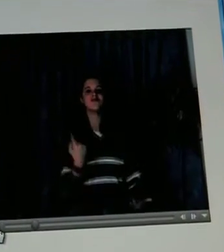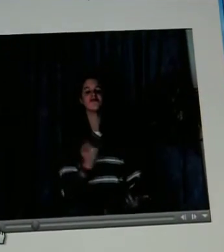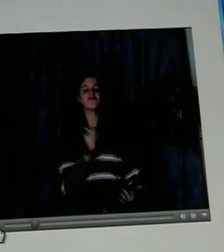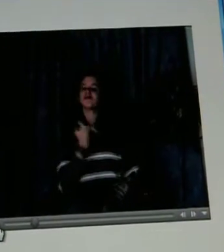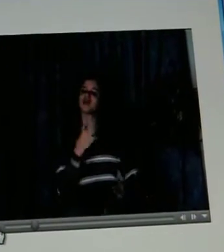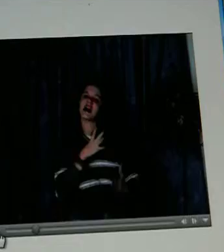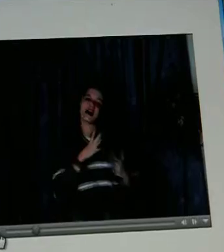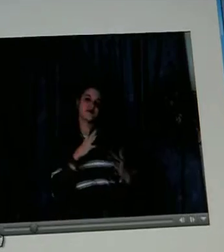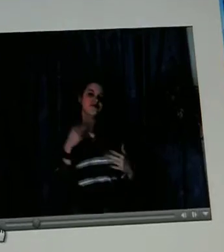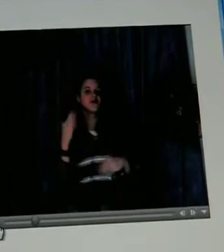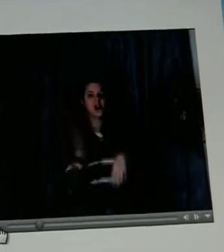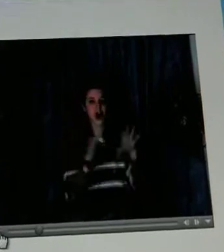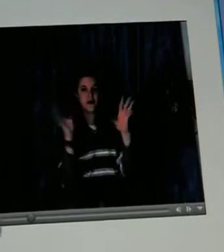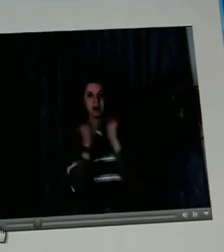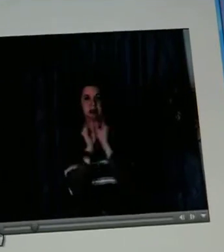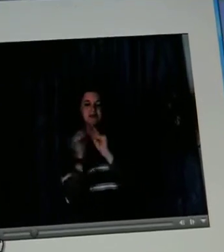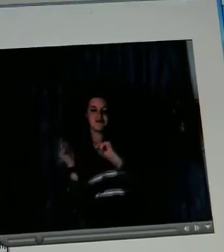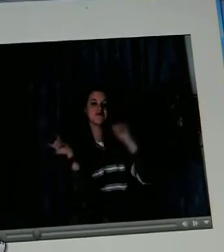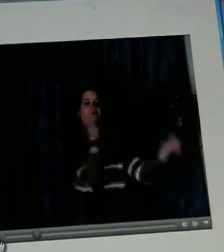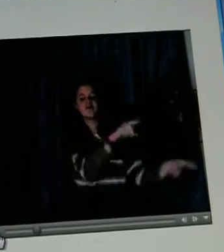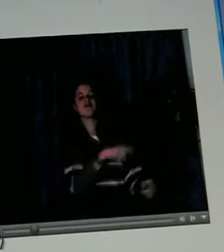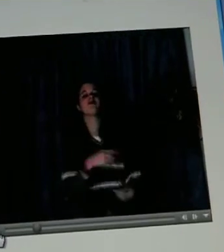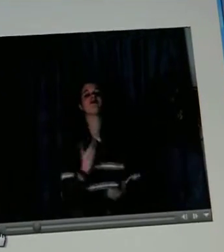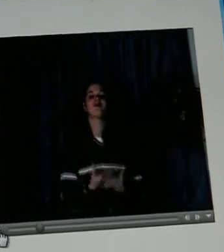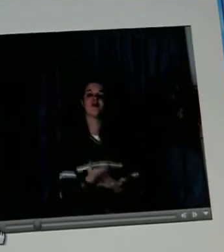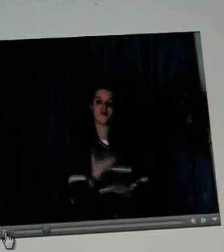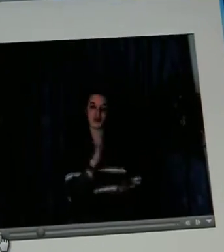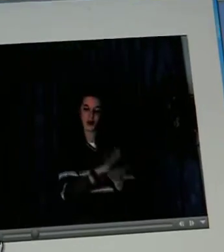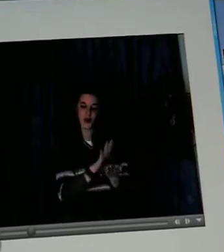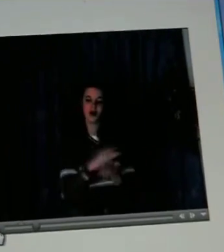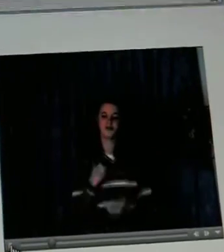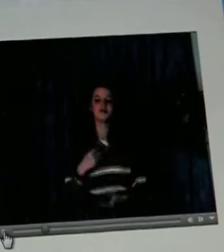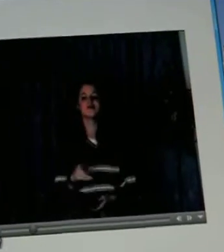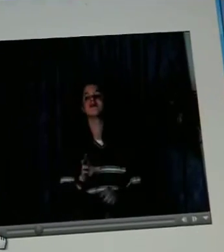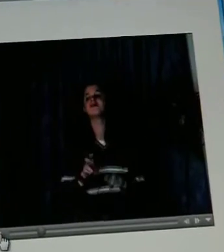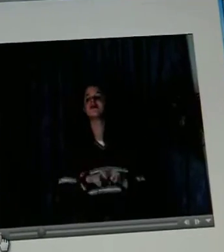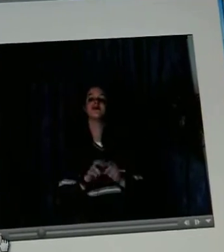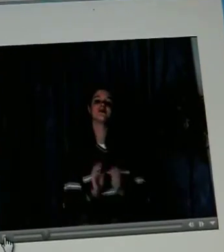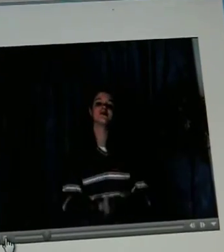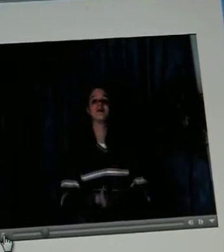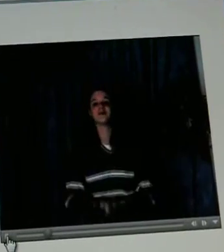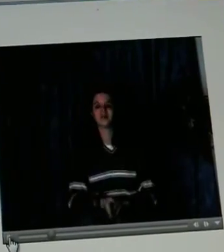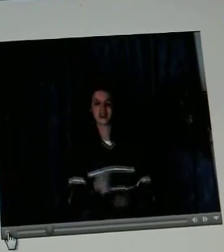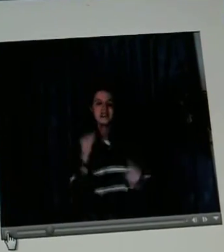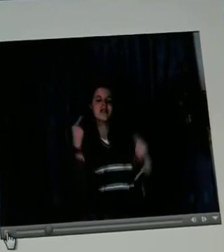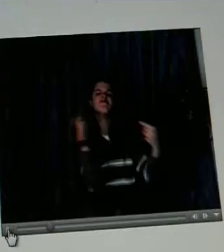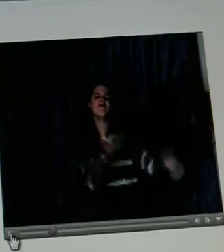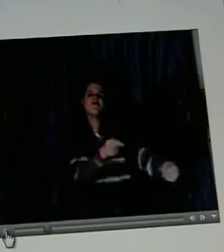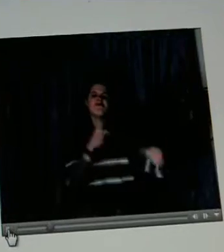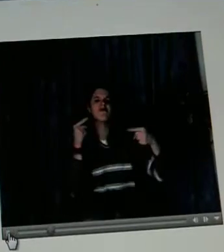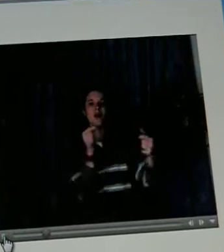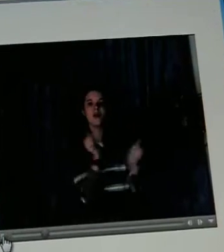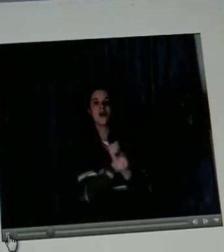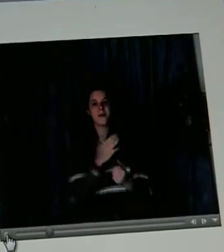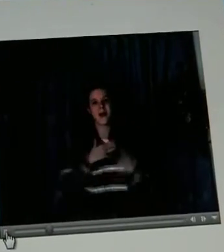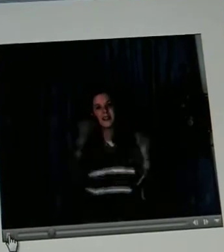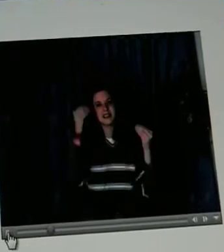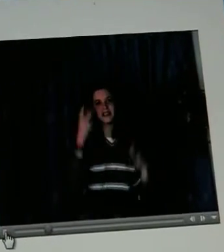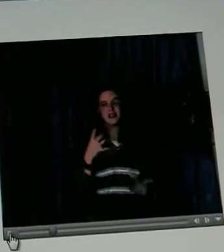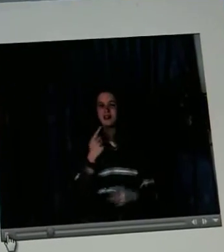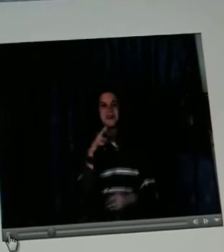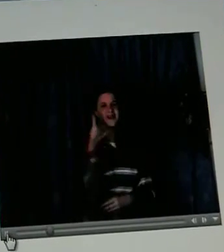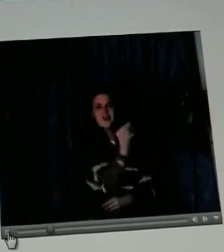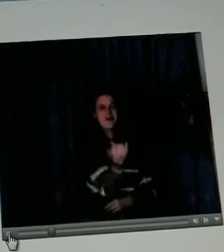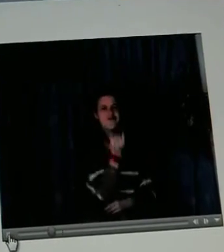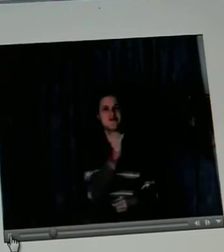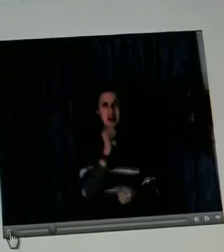teacher's smart. This is the way I'm going to do it. And my mom was like, no, that's incorrect. So it turned out that we went to school for a meeting, and my teachers